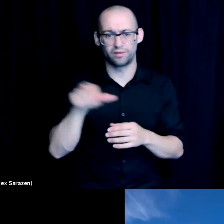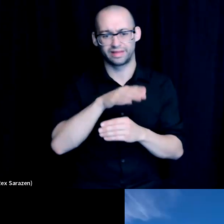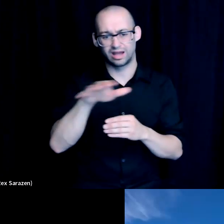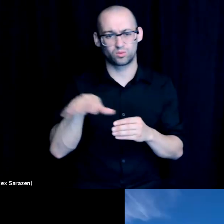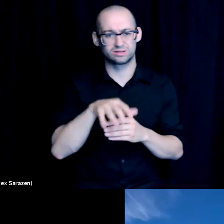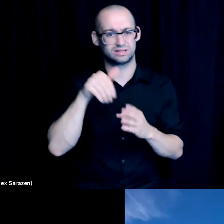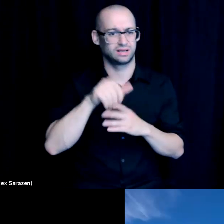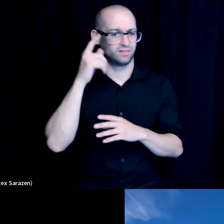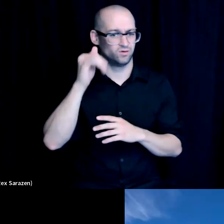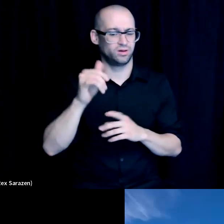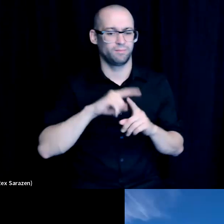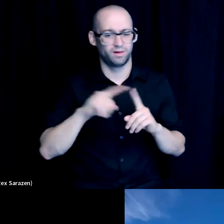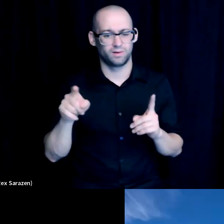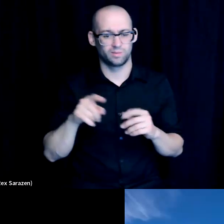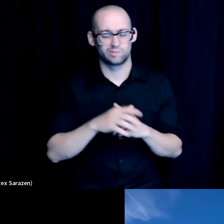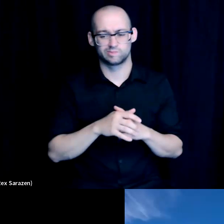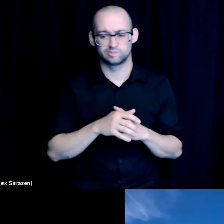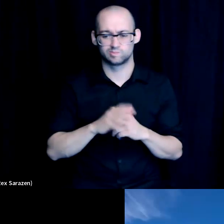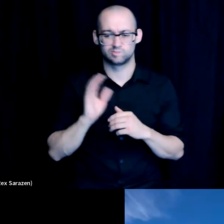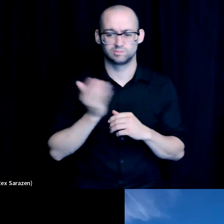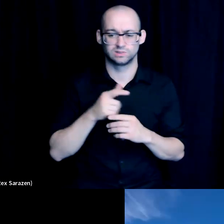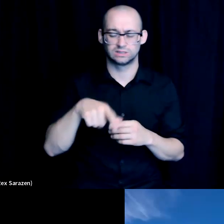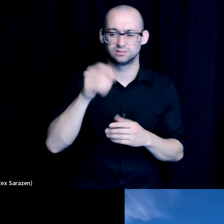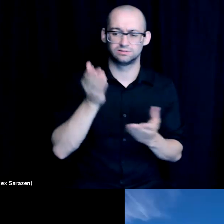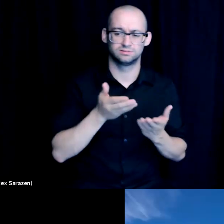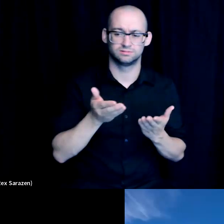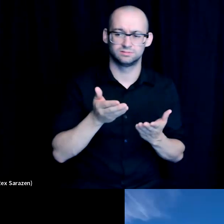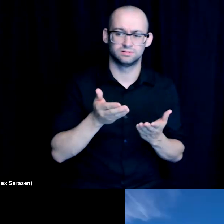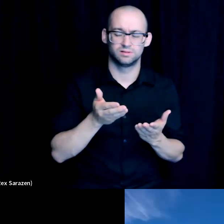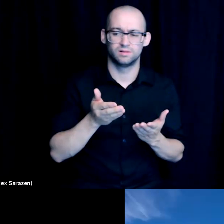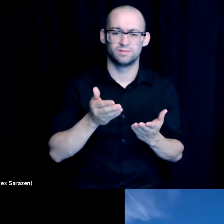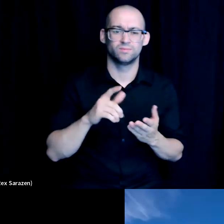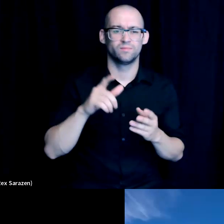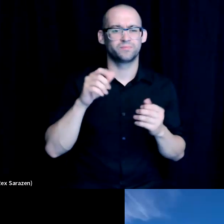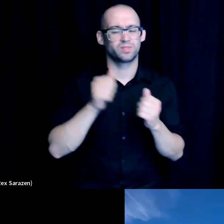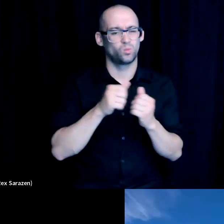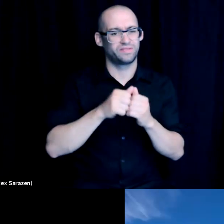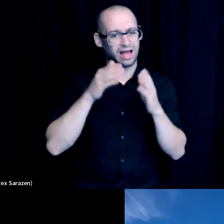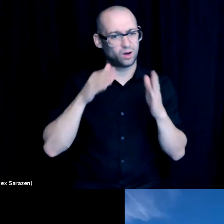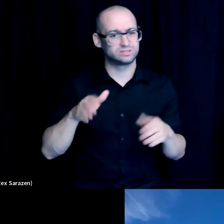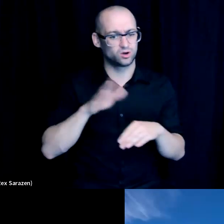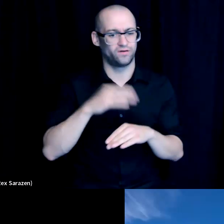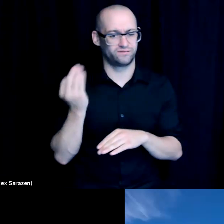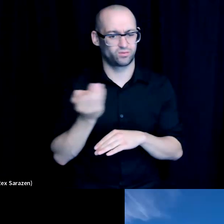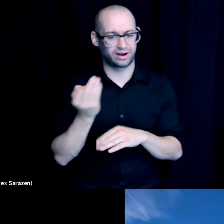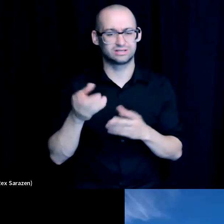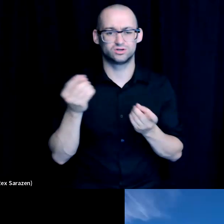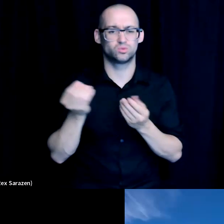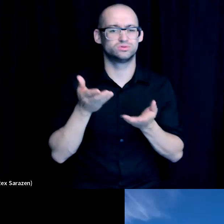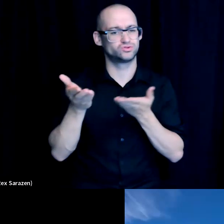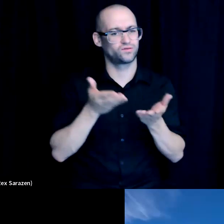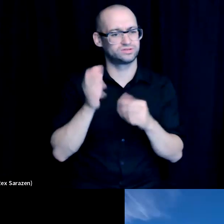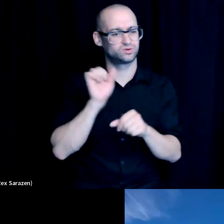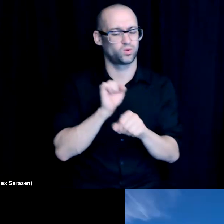But we found that you couple that with housing. On Fridays, we do service work, right? One of the